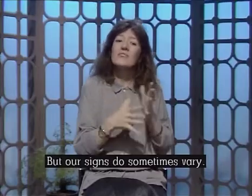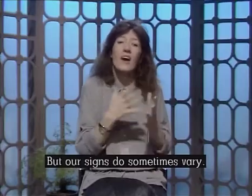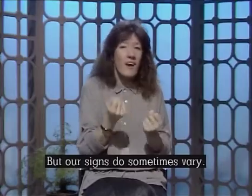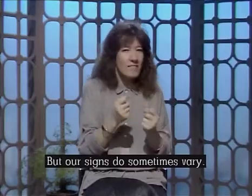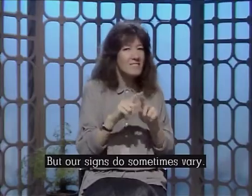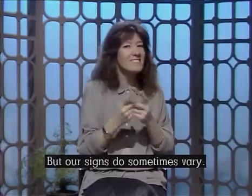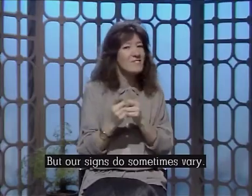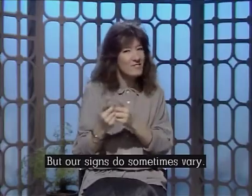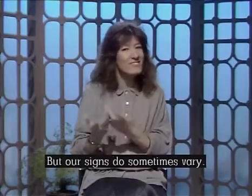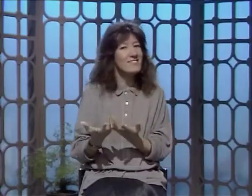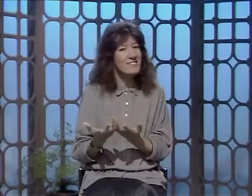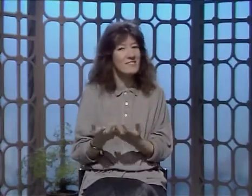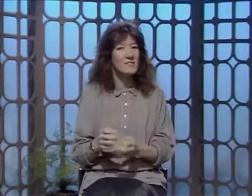different.